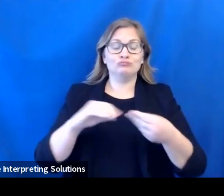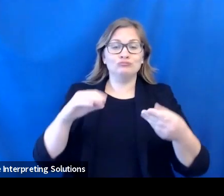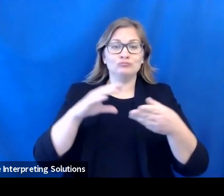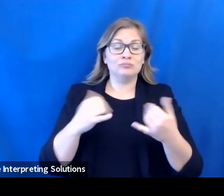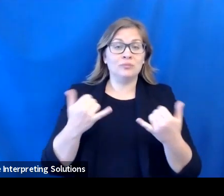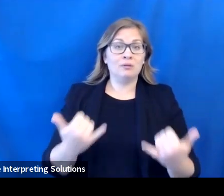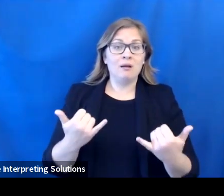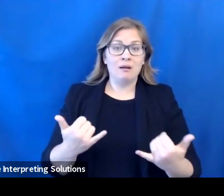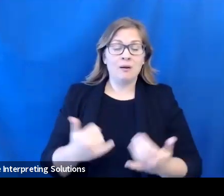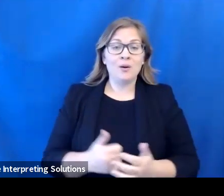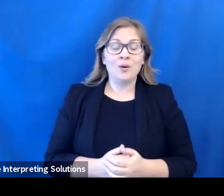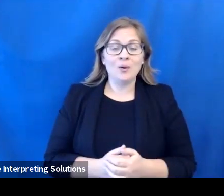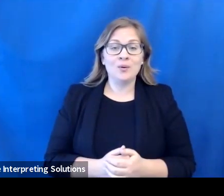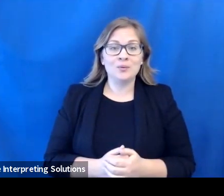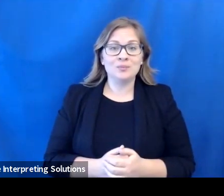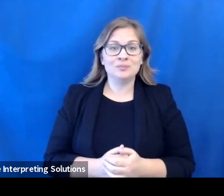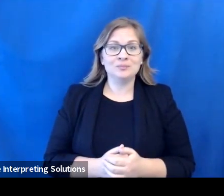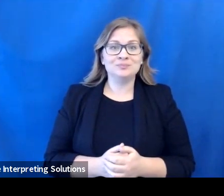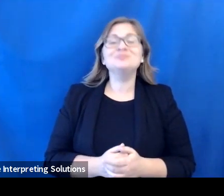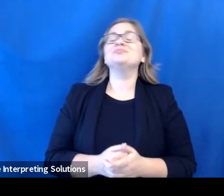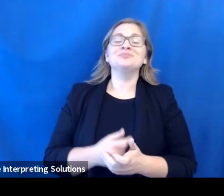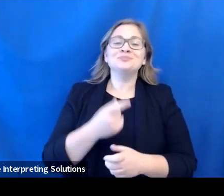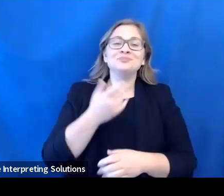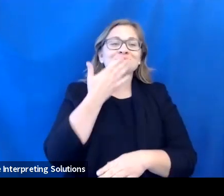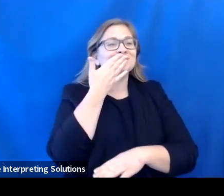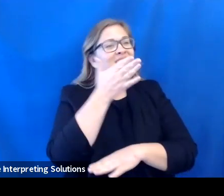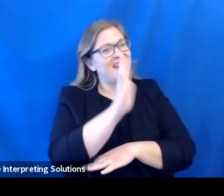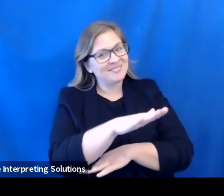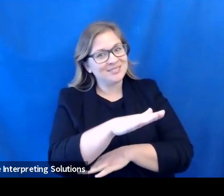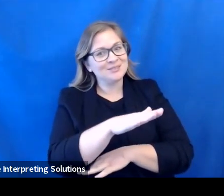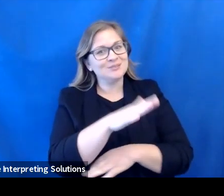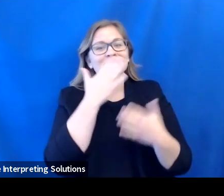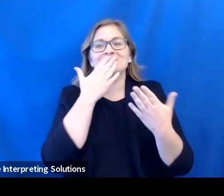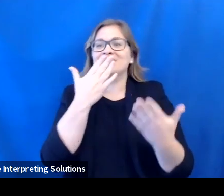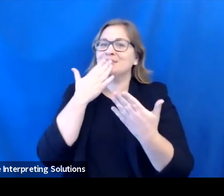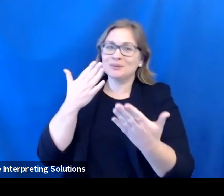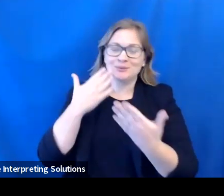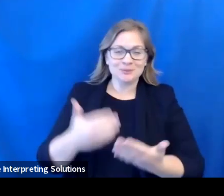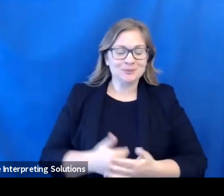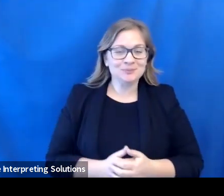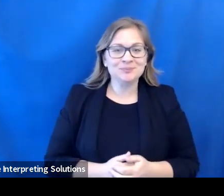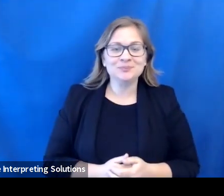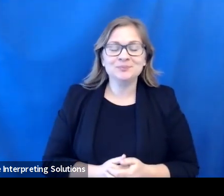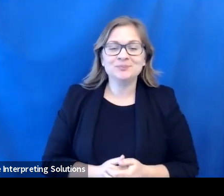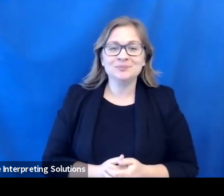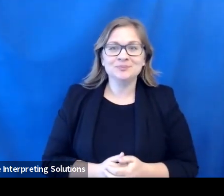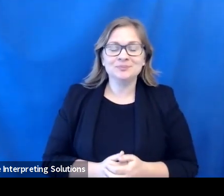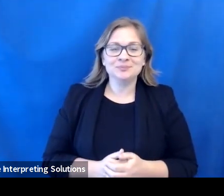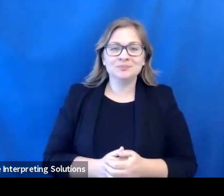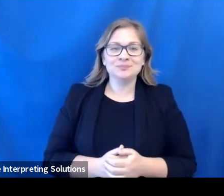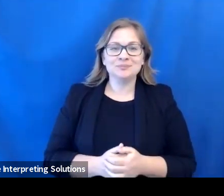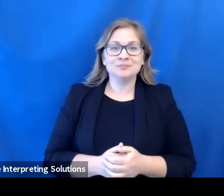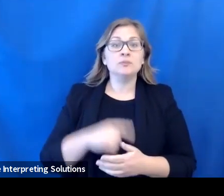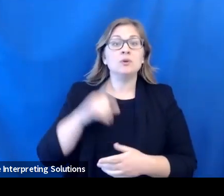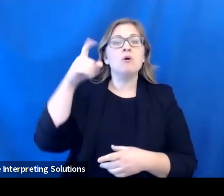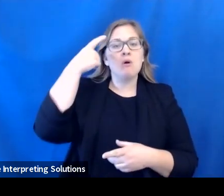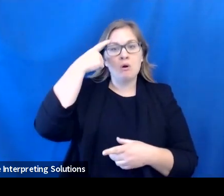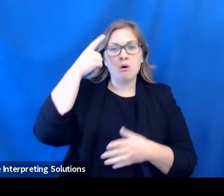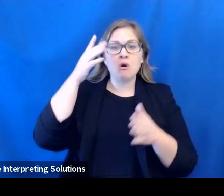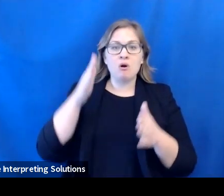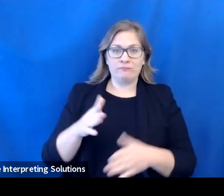Good afternoon, and thanks for joining today. Today you'll hear from Governor Tim Walz, Minnesota Department of Health Commissioner Jan